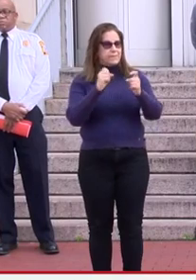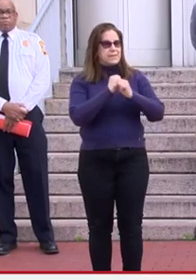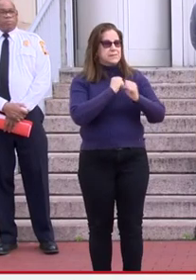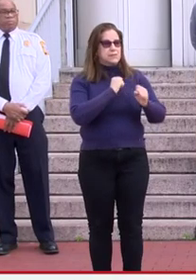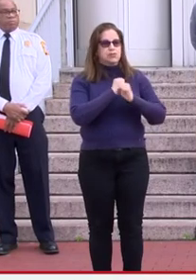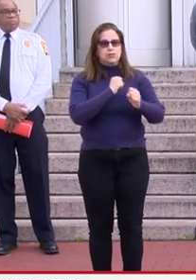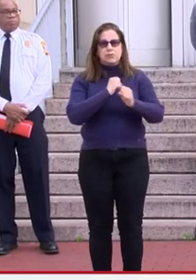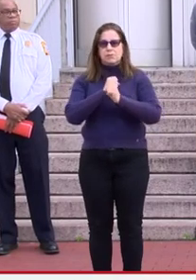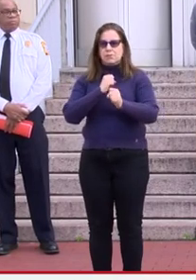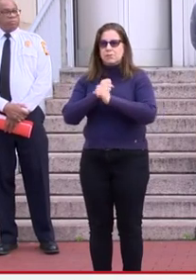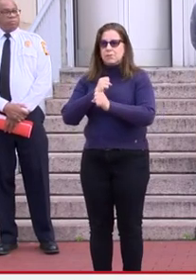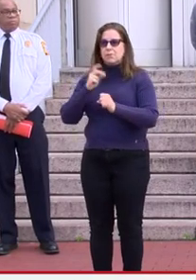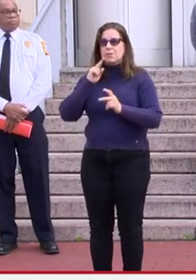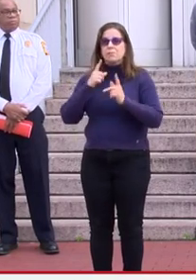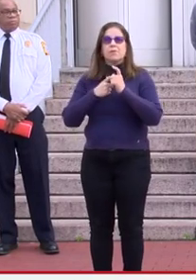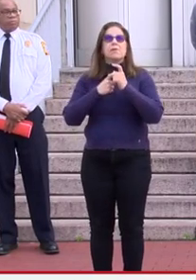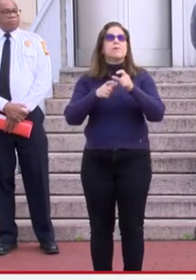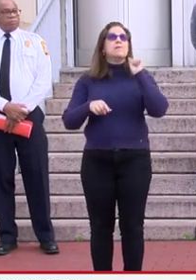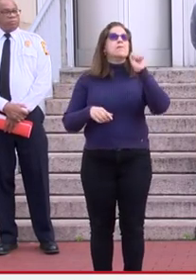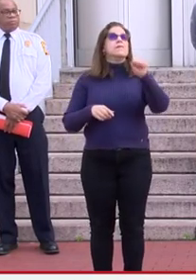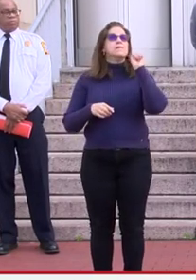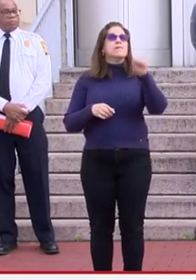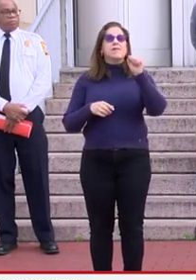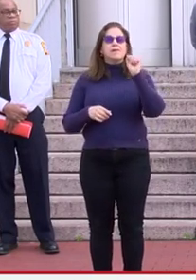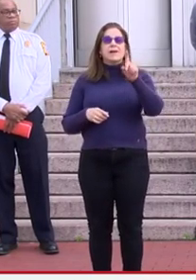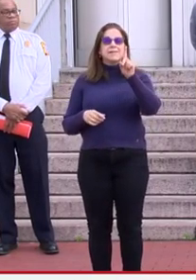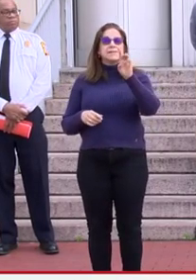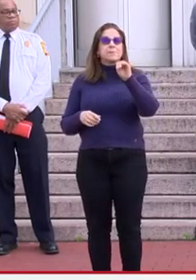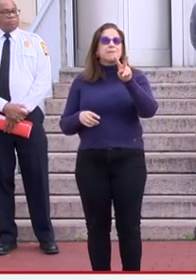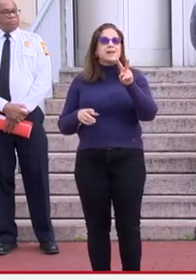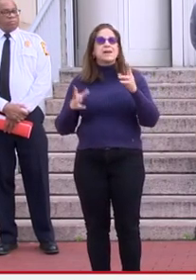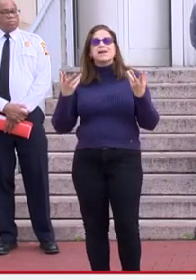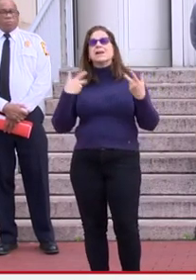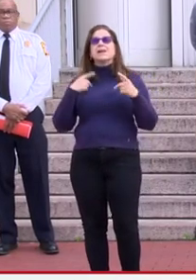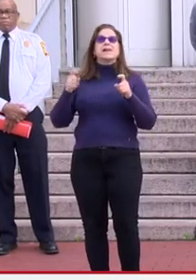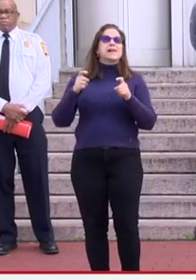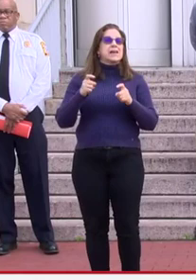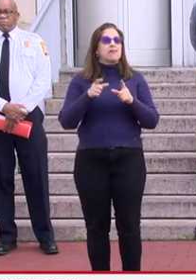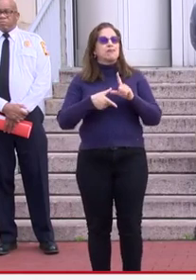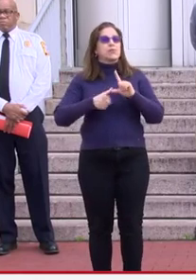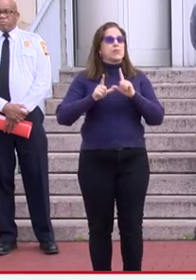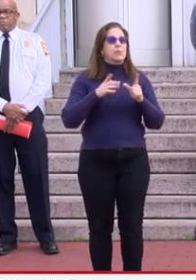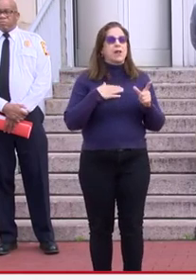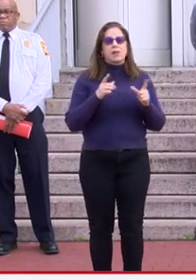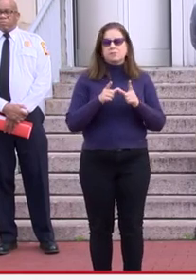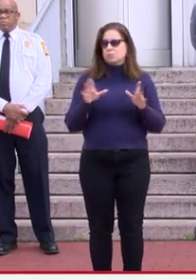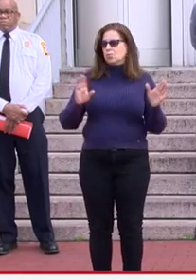to the Department of Motor Vehicles. Likewise, they have extended